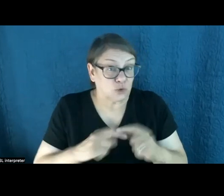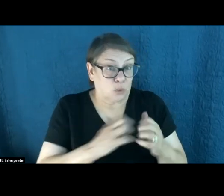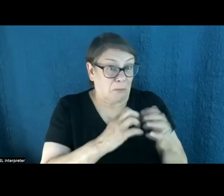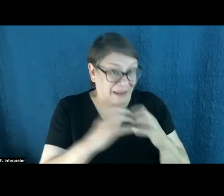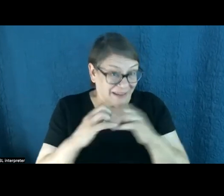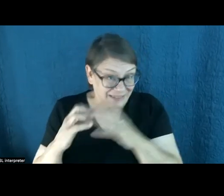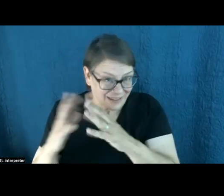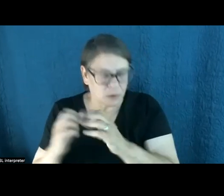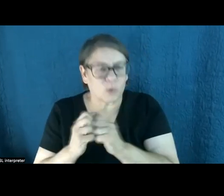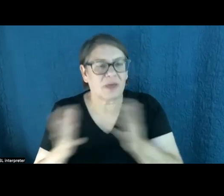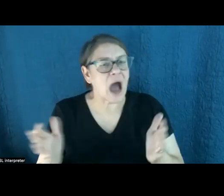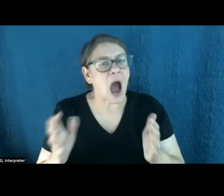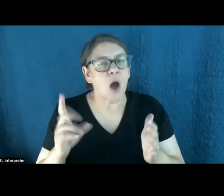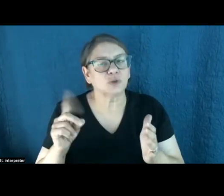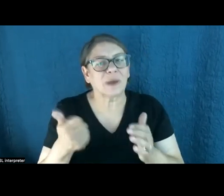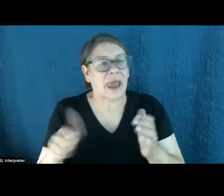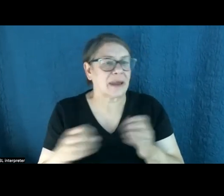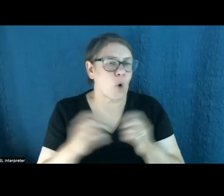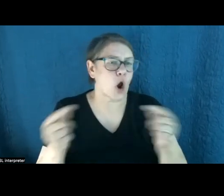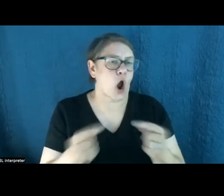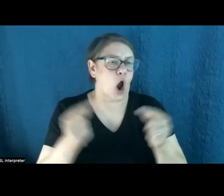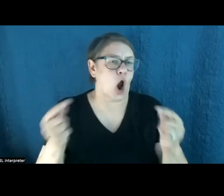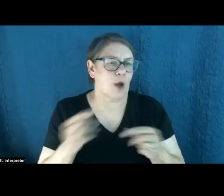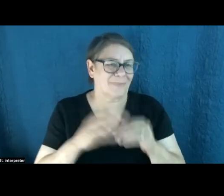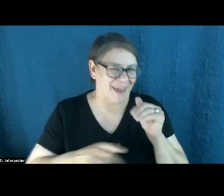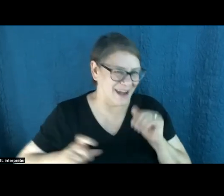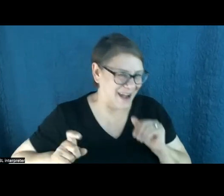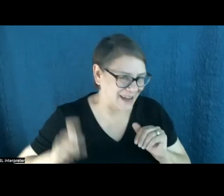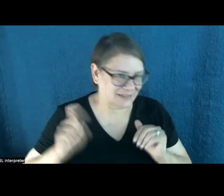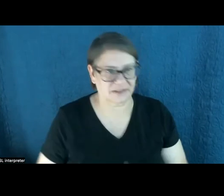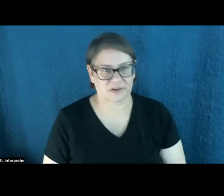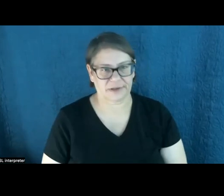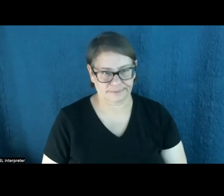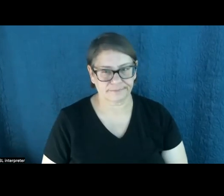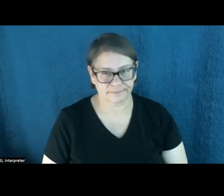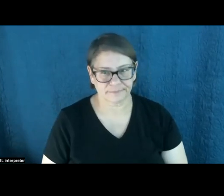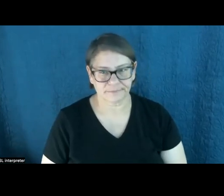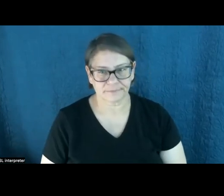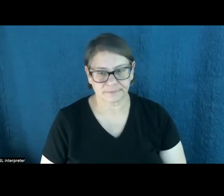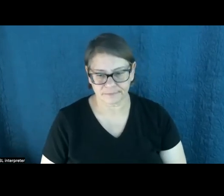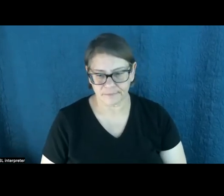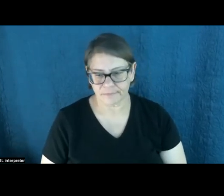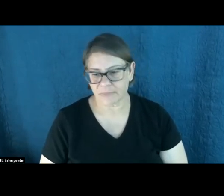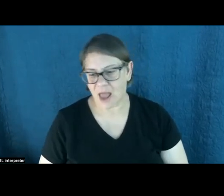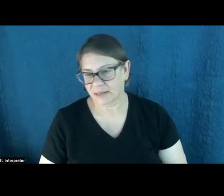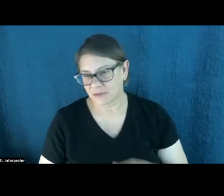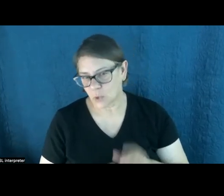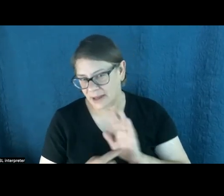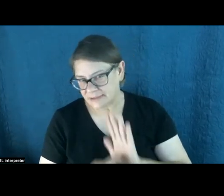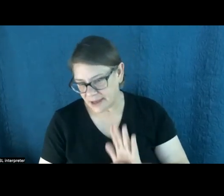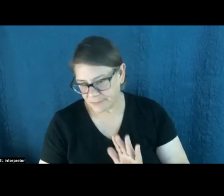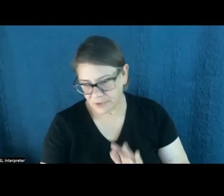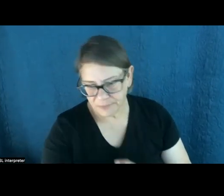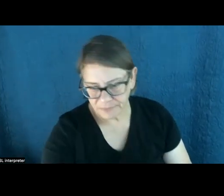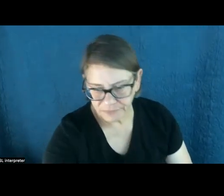doing, you know, without doing any more harm than absolutely needs to be done. So I'll give you an example. I had a big